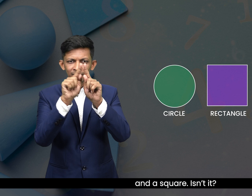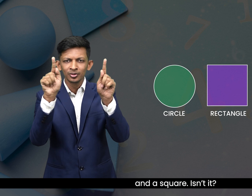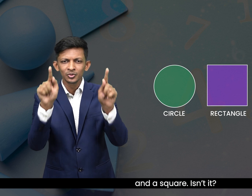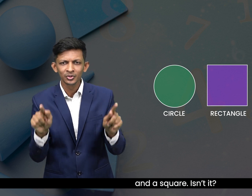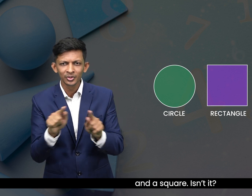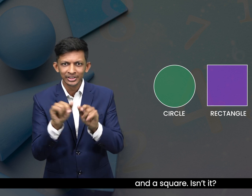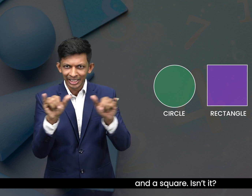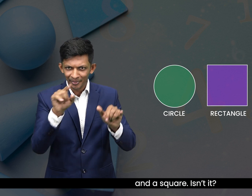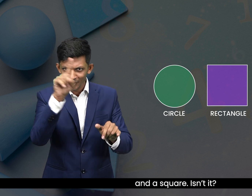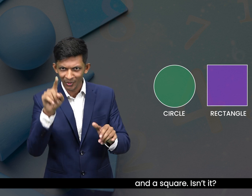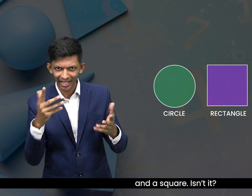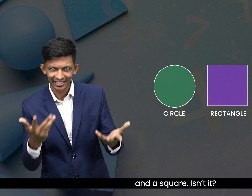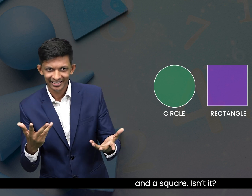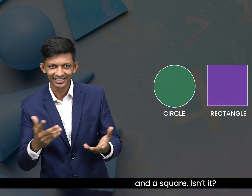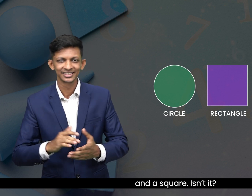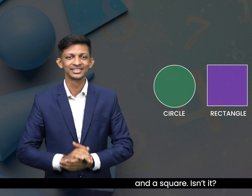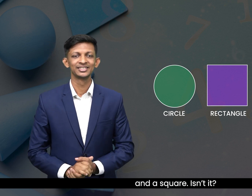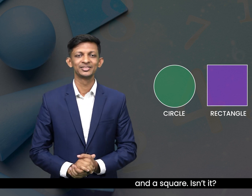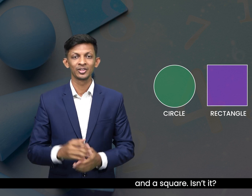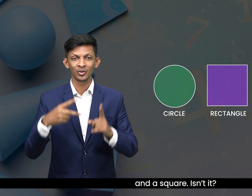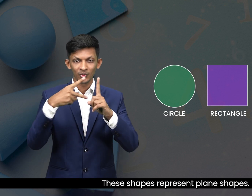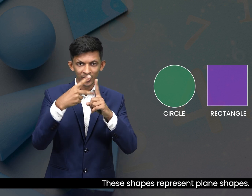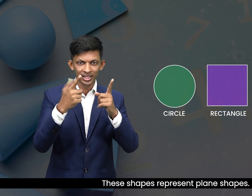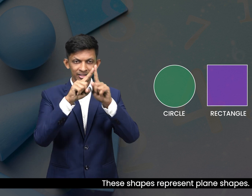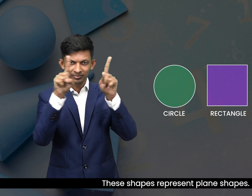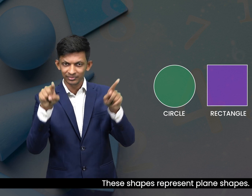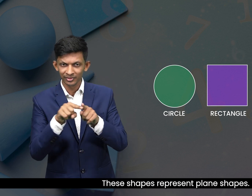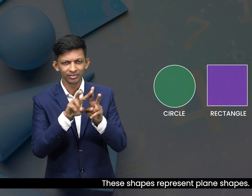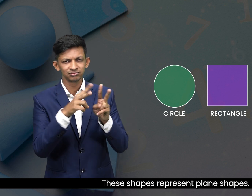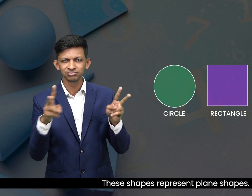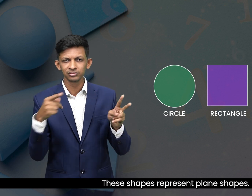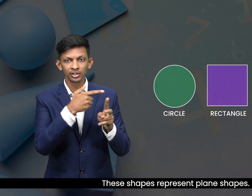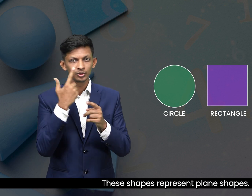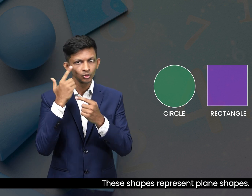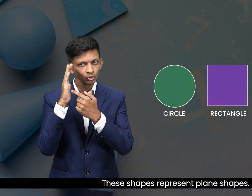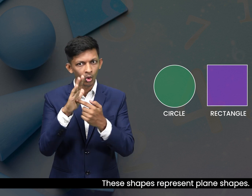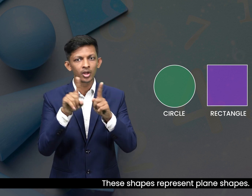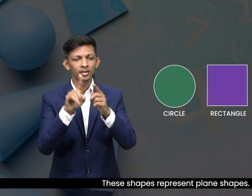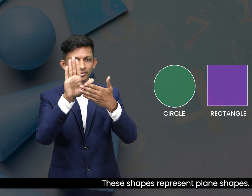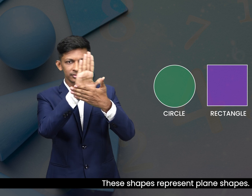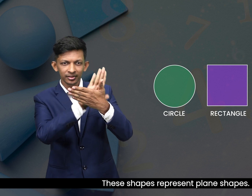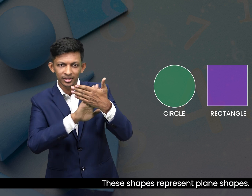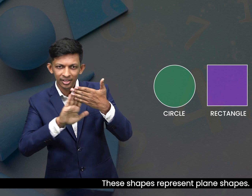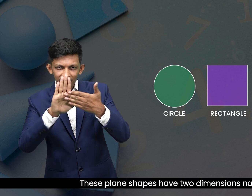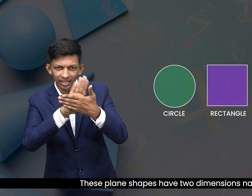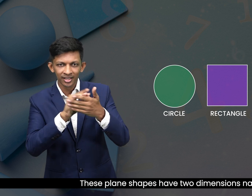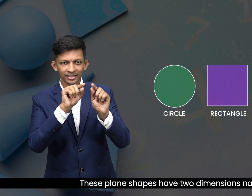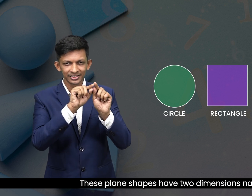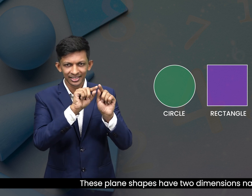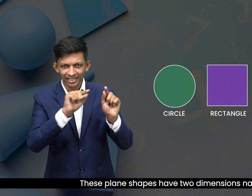a square, isn't it? These shapes represent plane shapes. These plane shapes